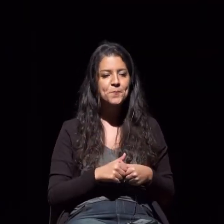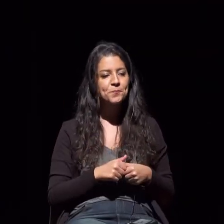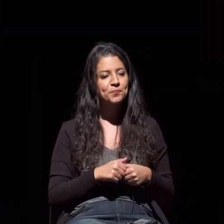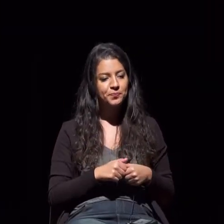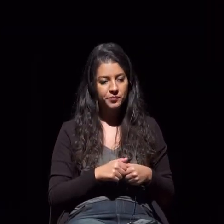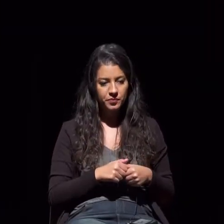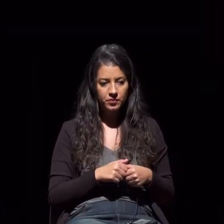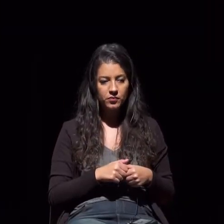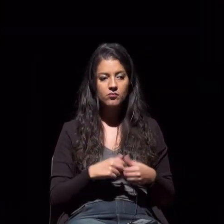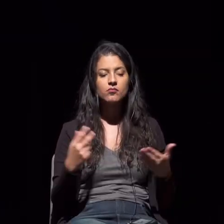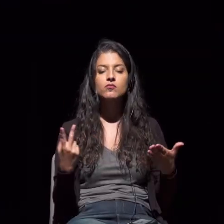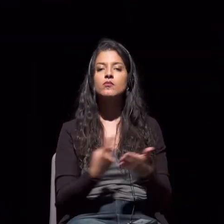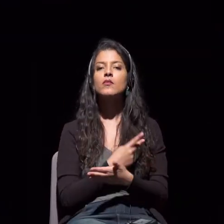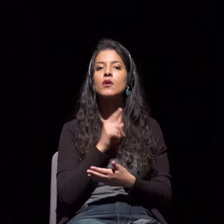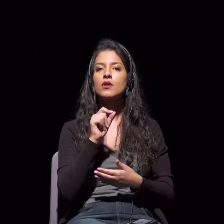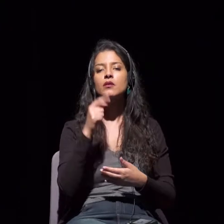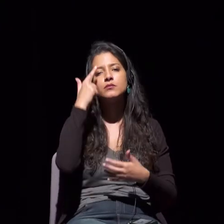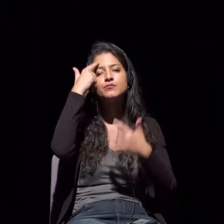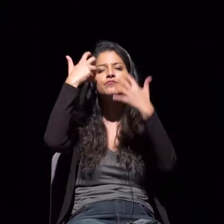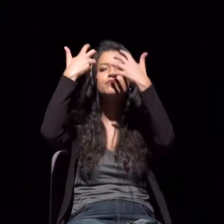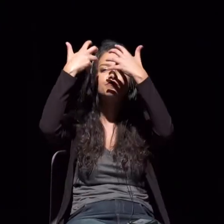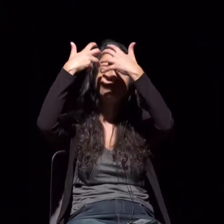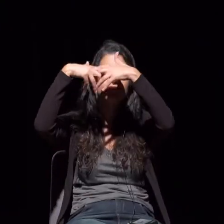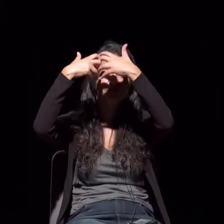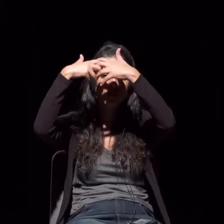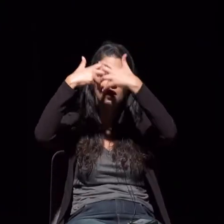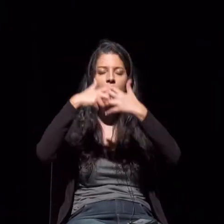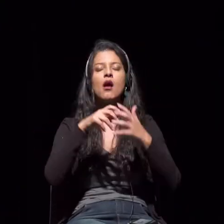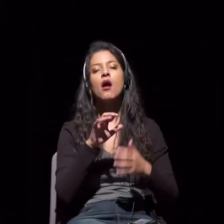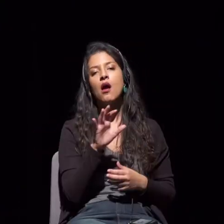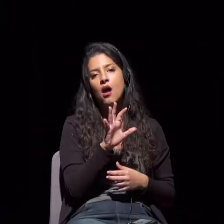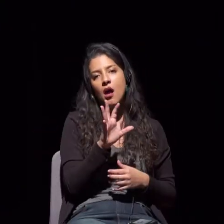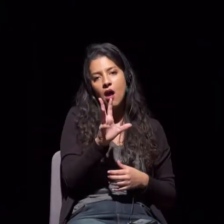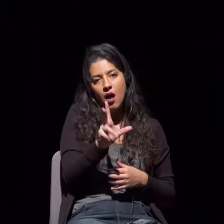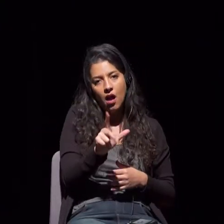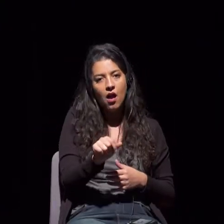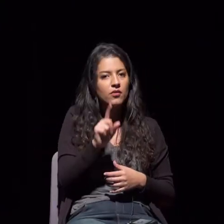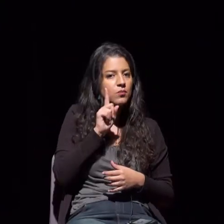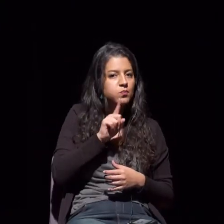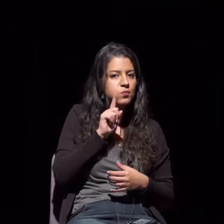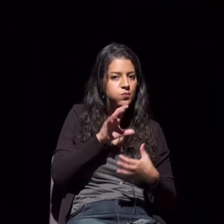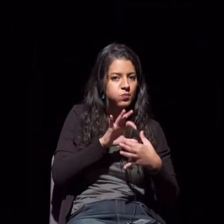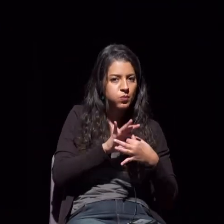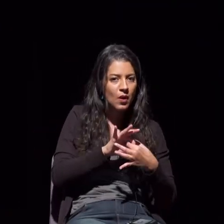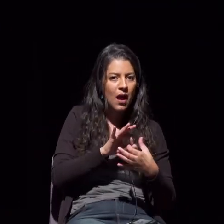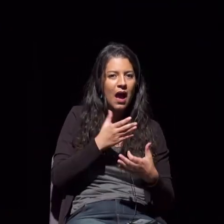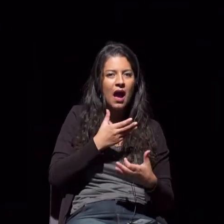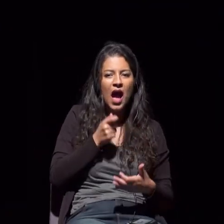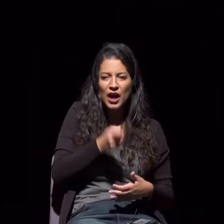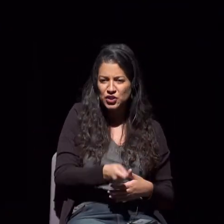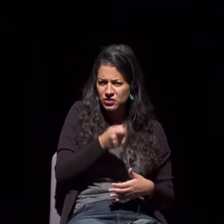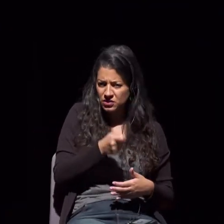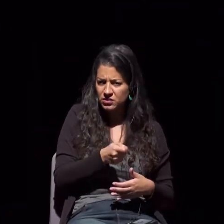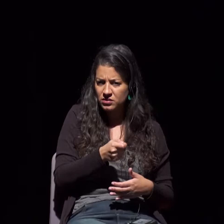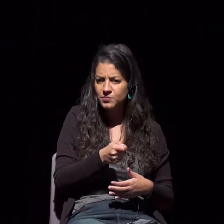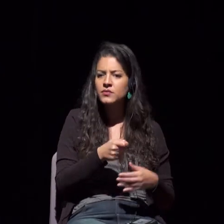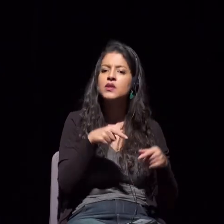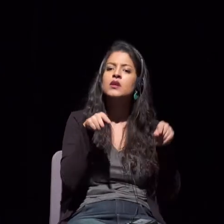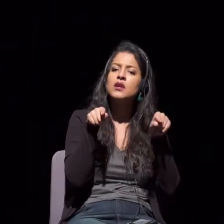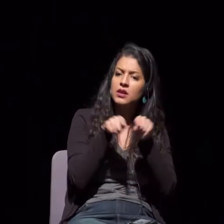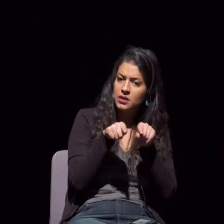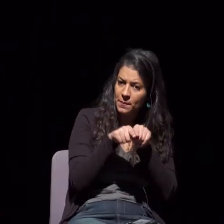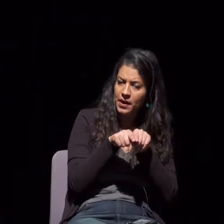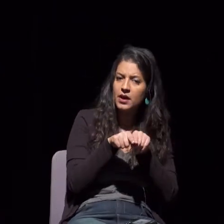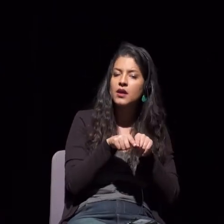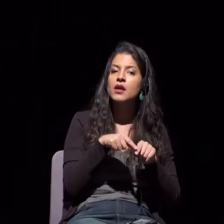of the late 1960s, but also on her particular relationship to her father, Rodney Barnett, who